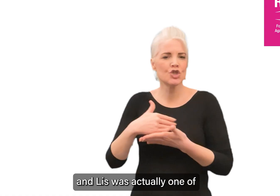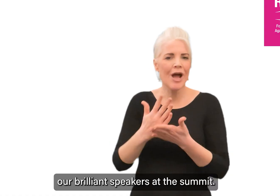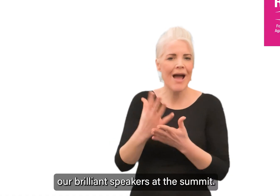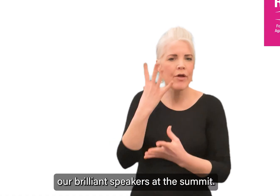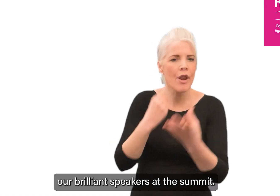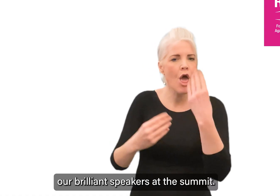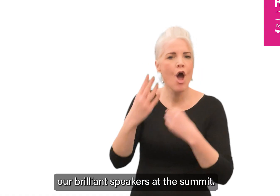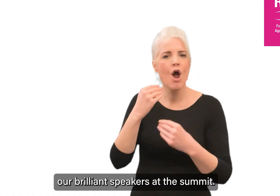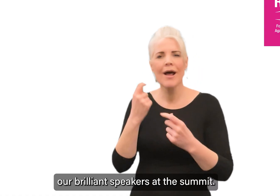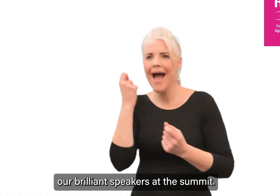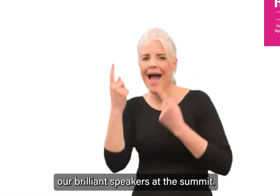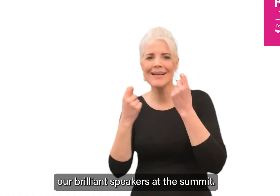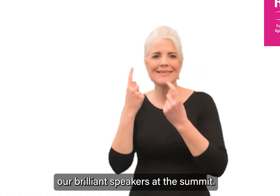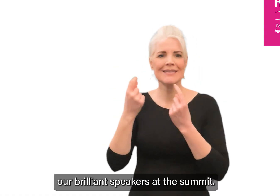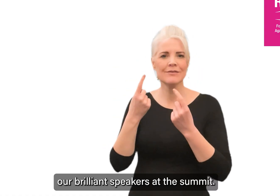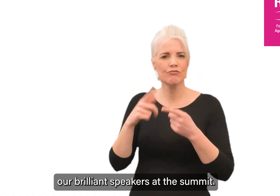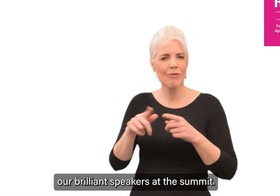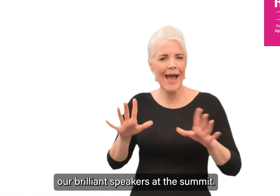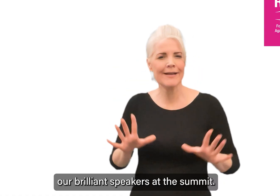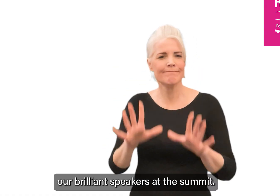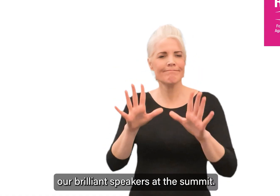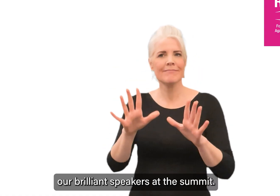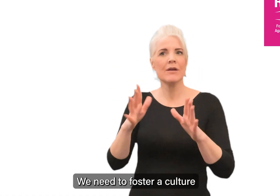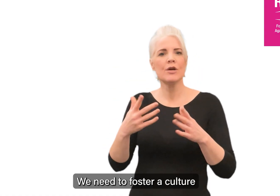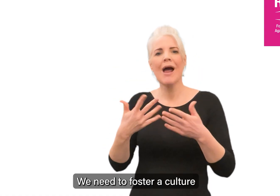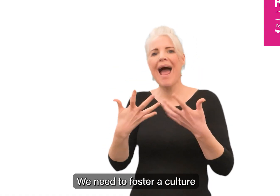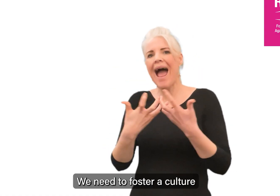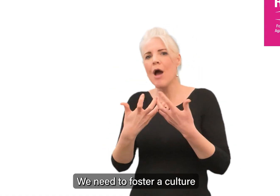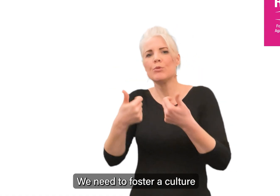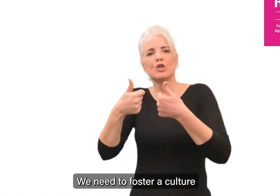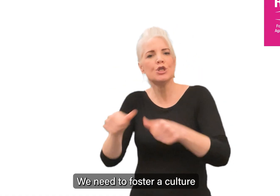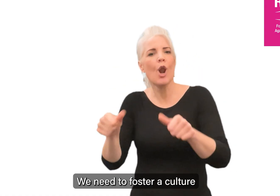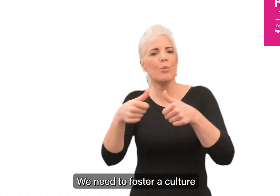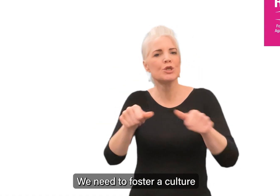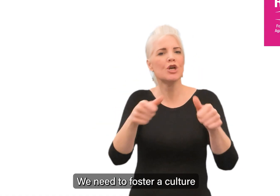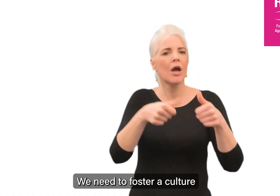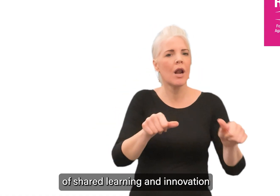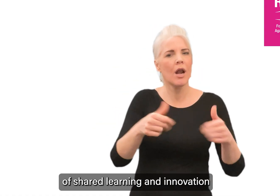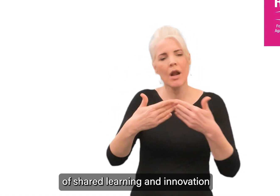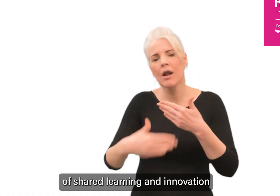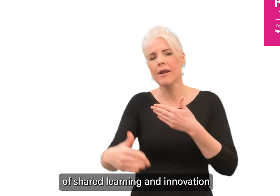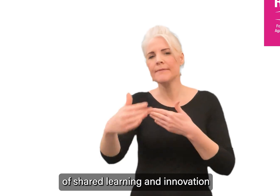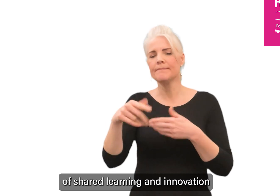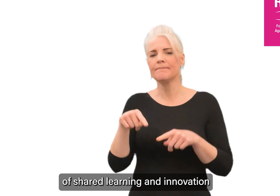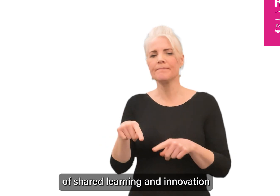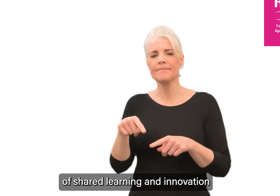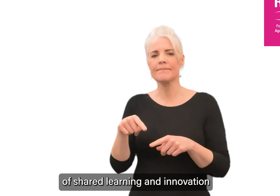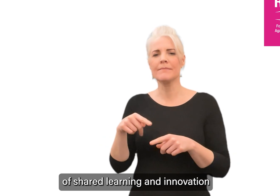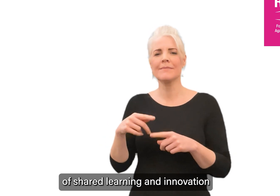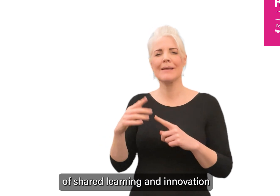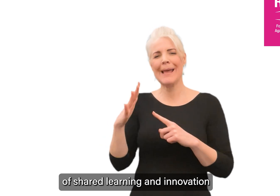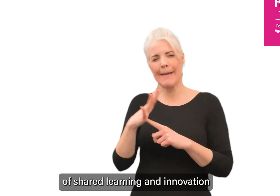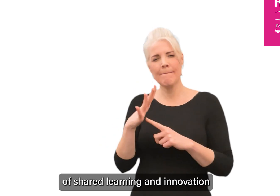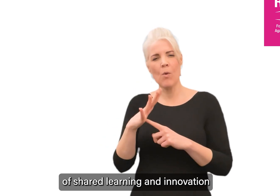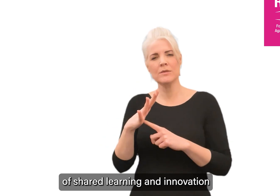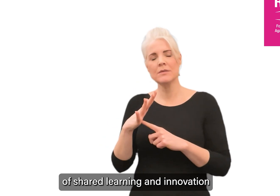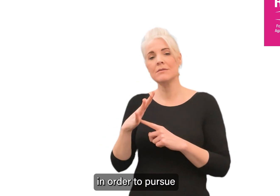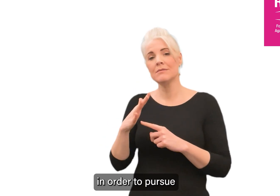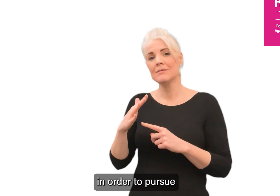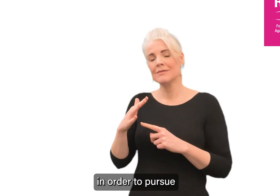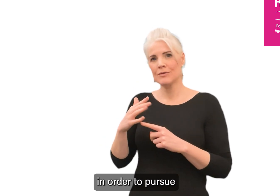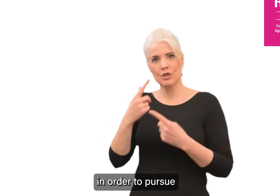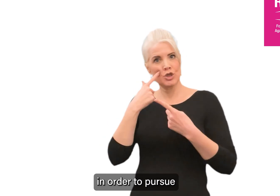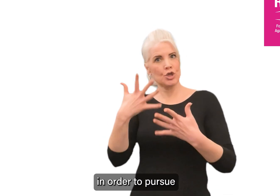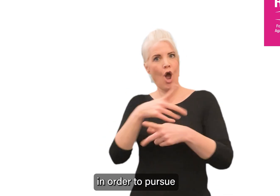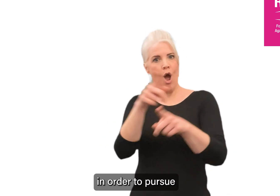actually one of our brilliant speakers at the summit. So we need to foster a culture of shared learning and innovation